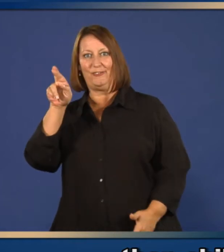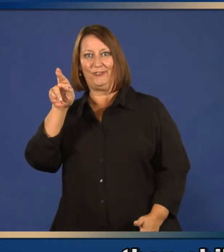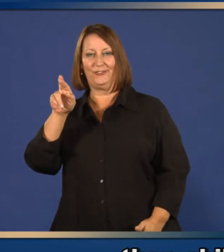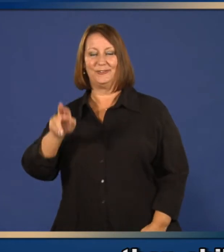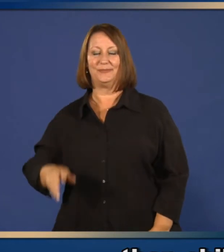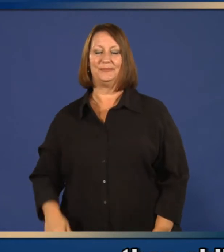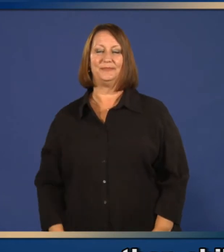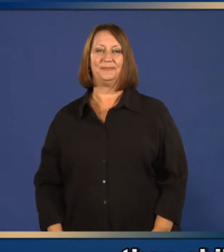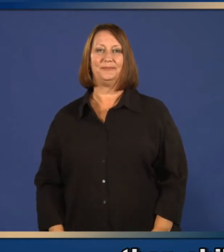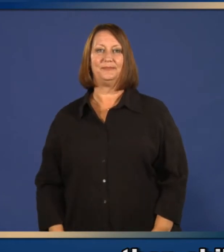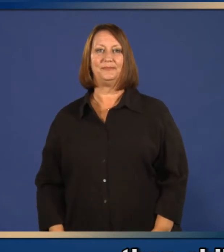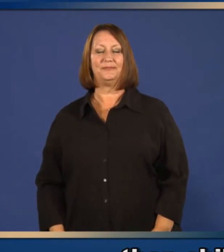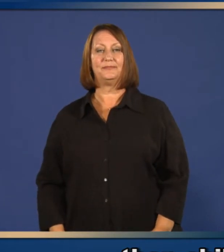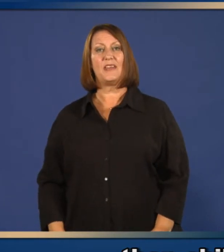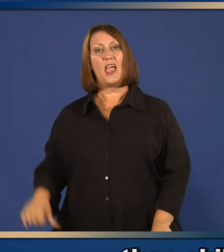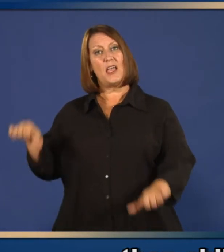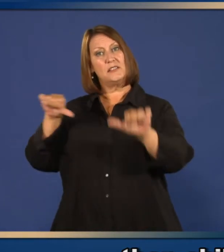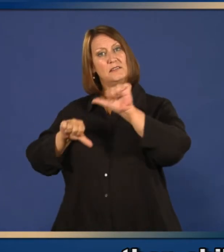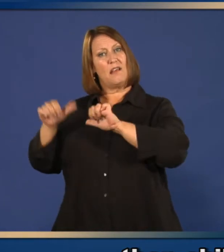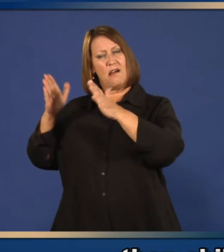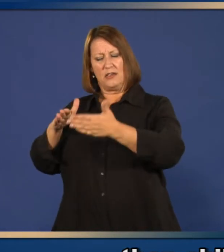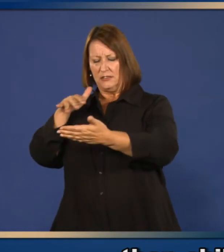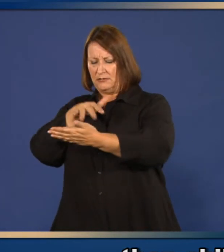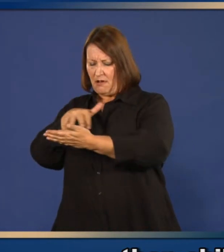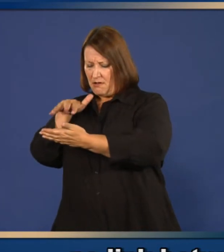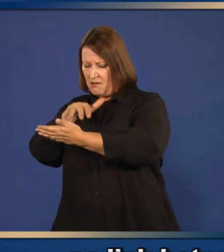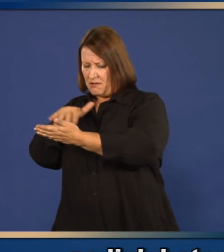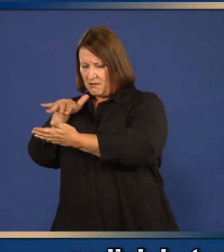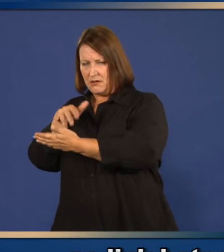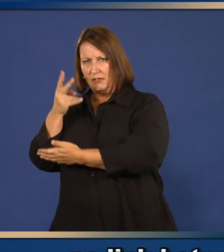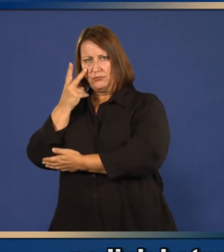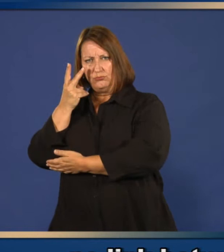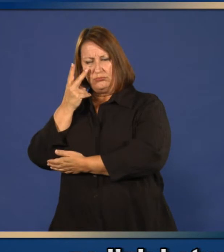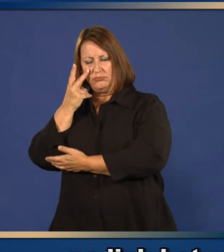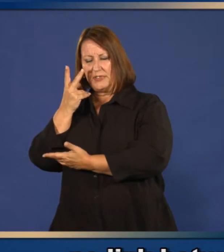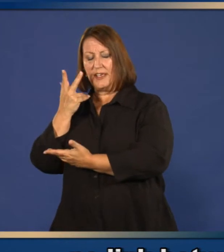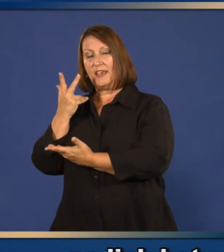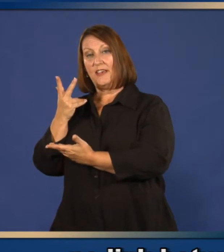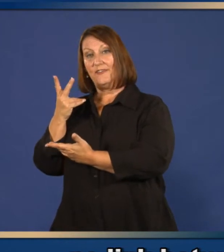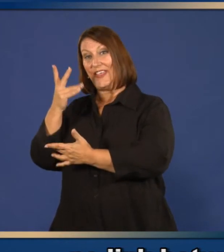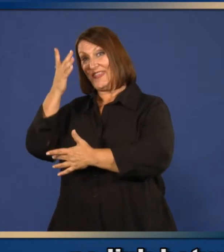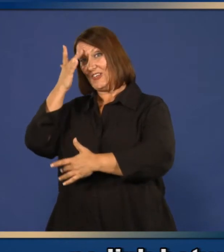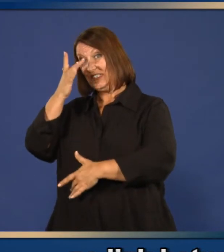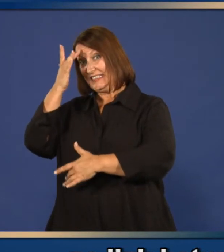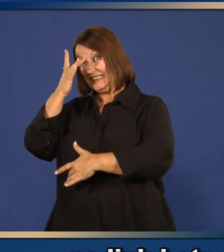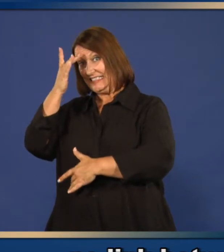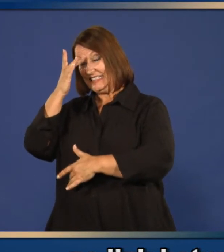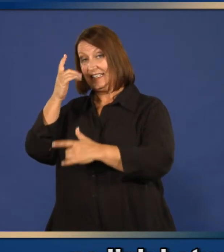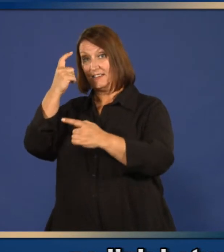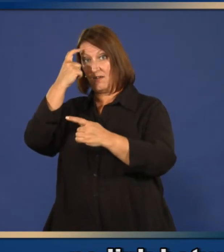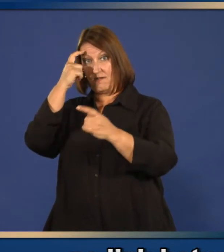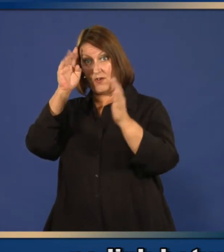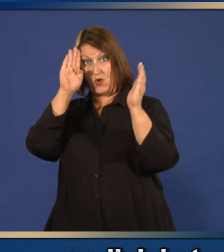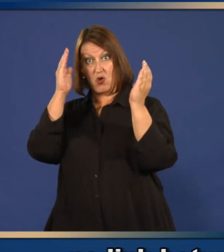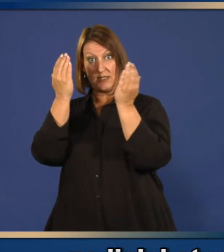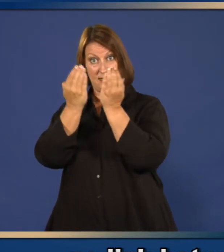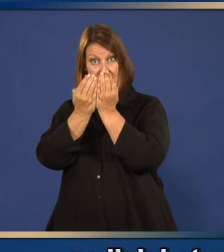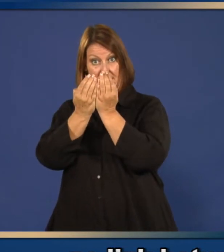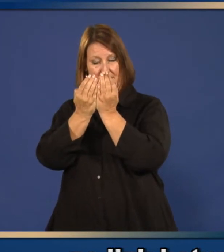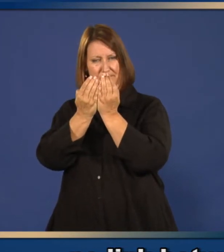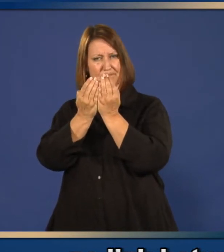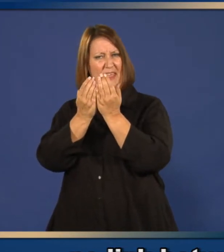Valid scientific studies have shown there is no link between autism and